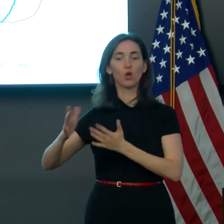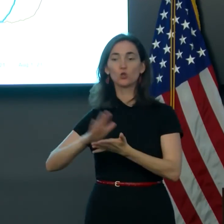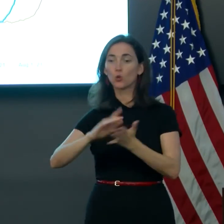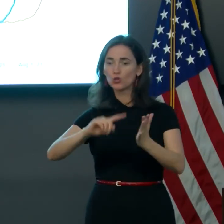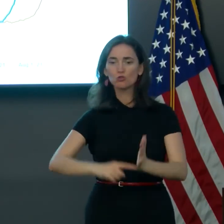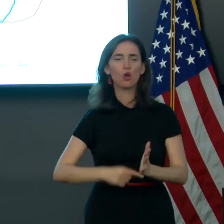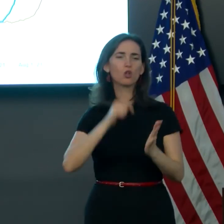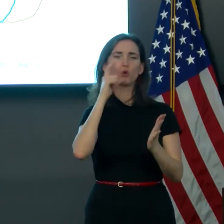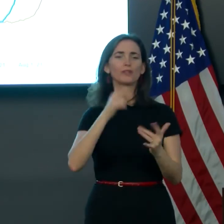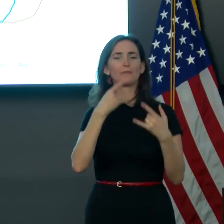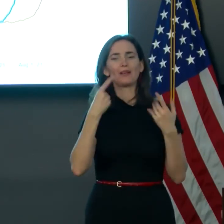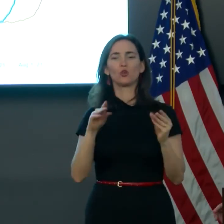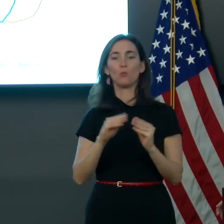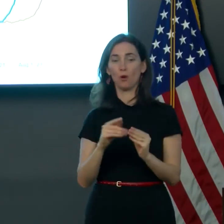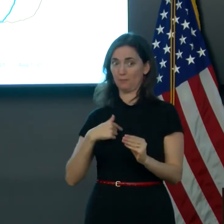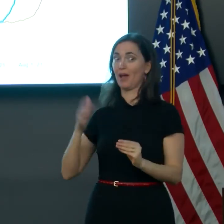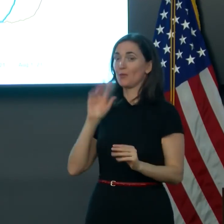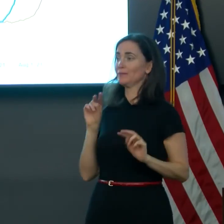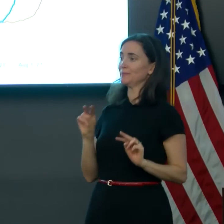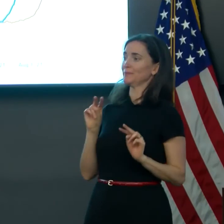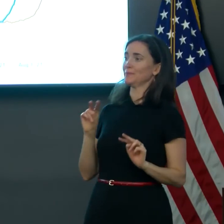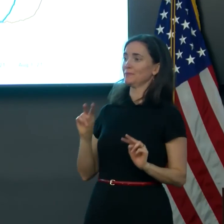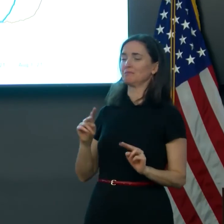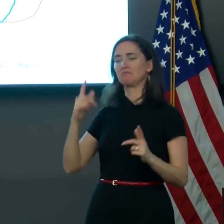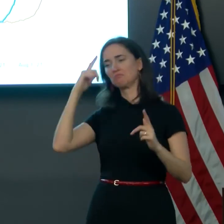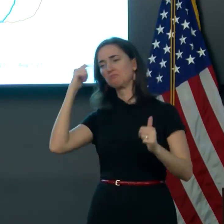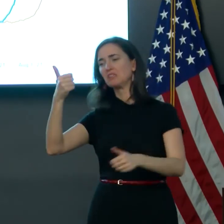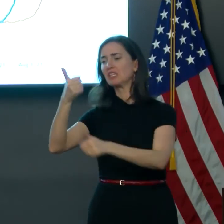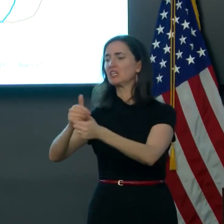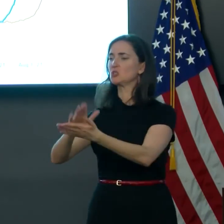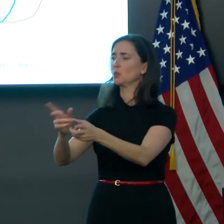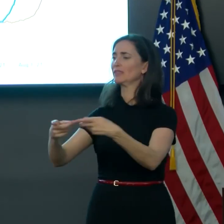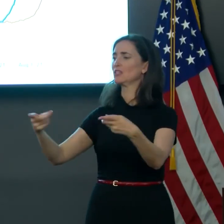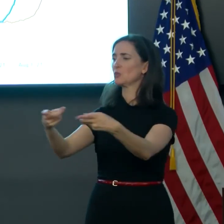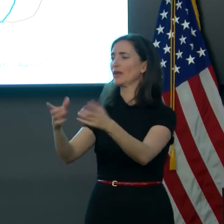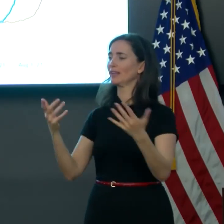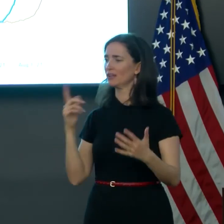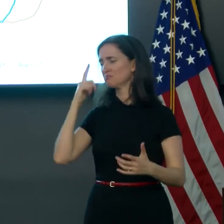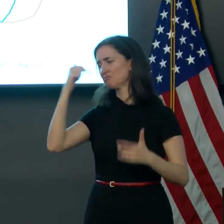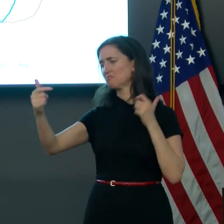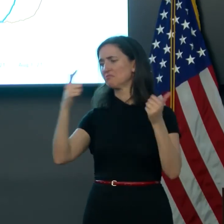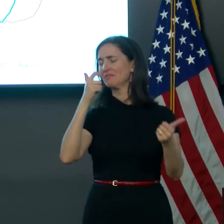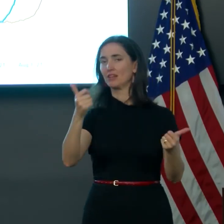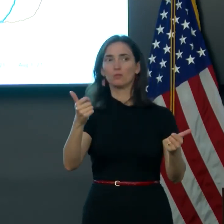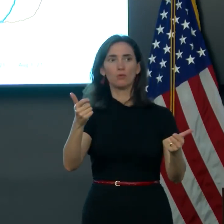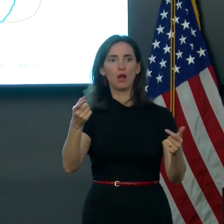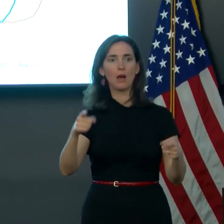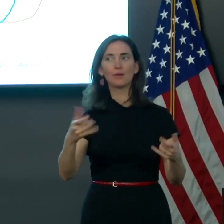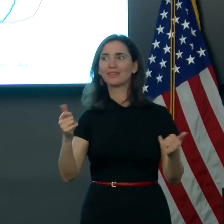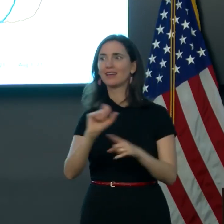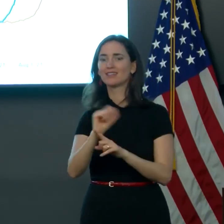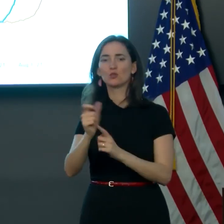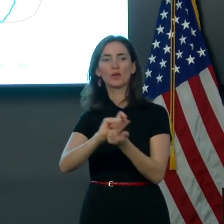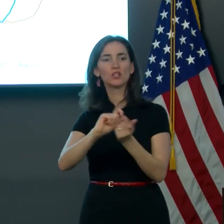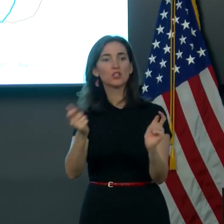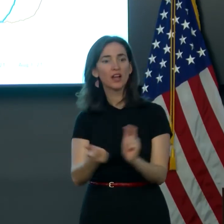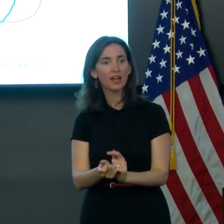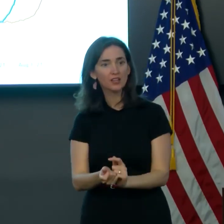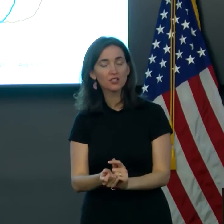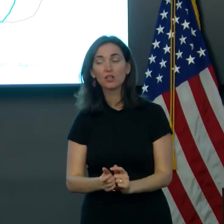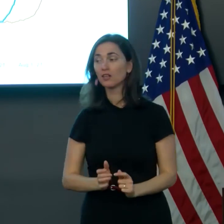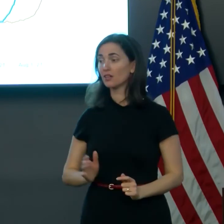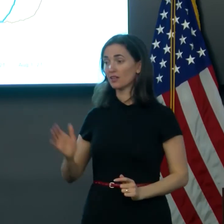started. I was going to leave that up to school districts, but the facts changed. We went from having